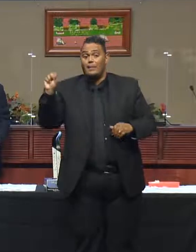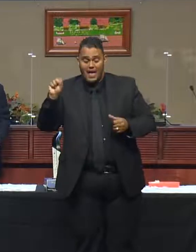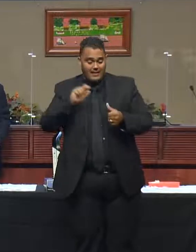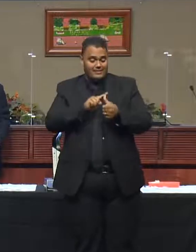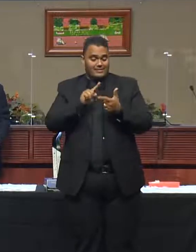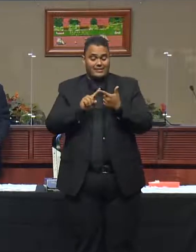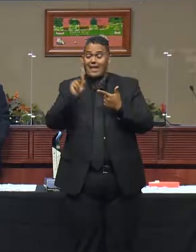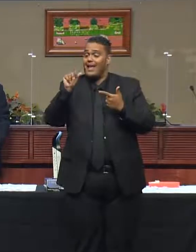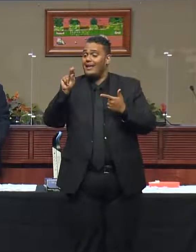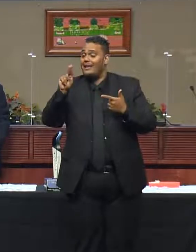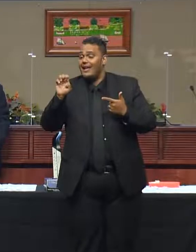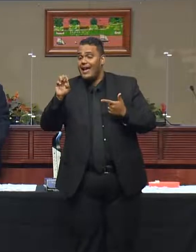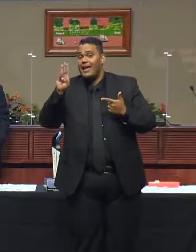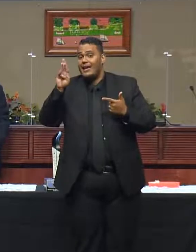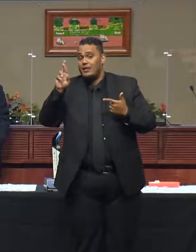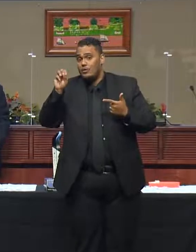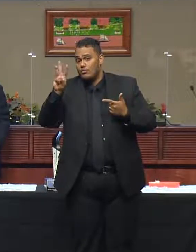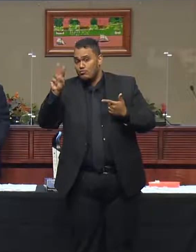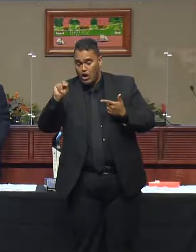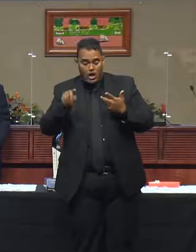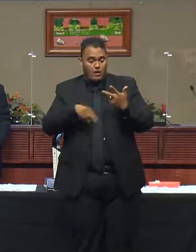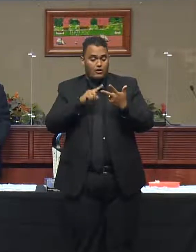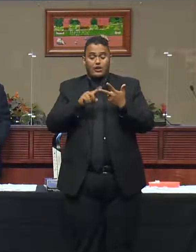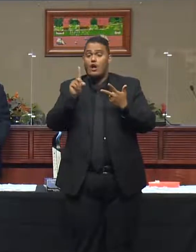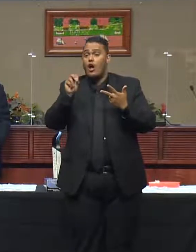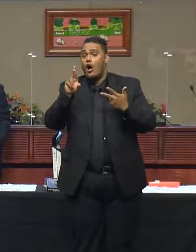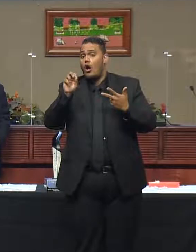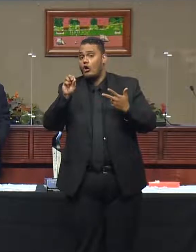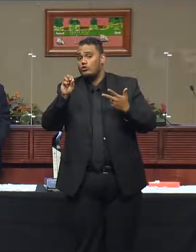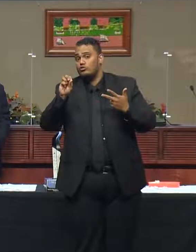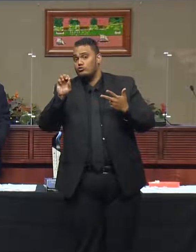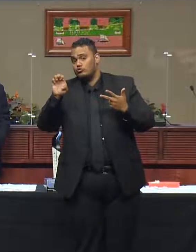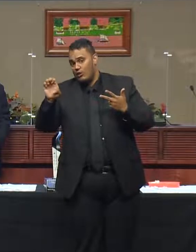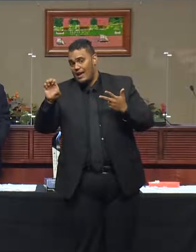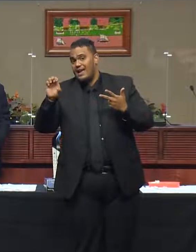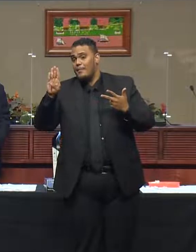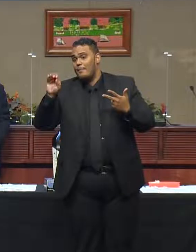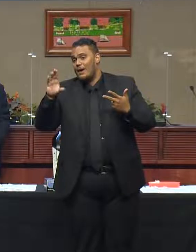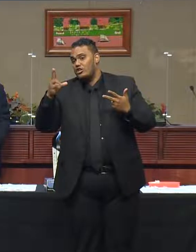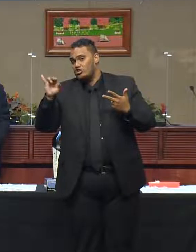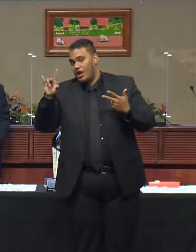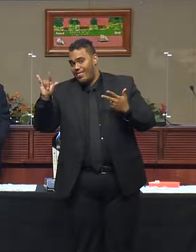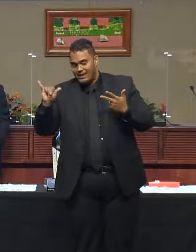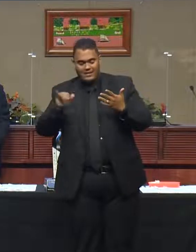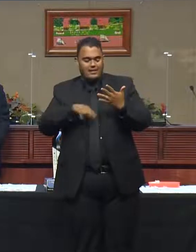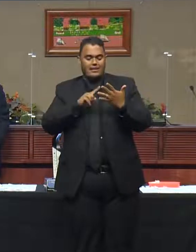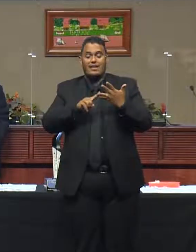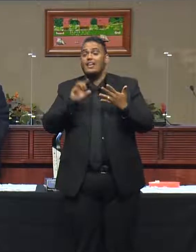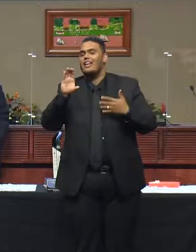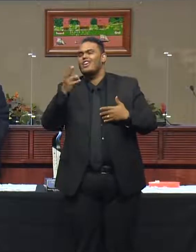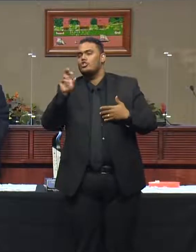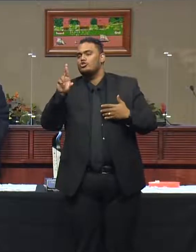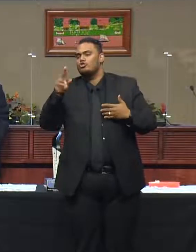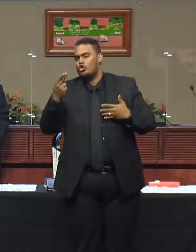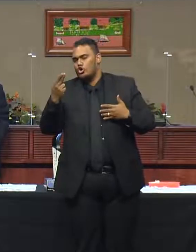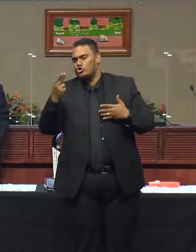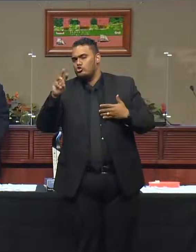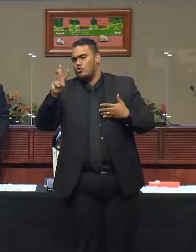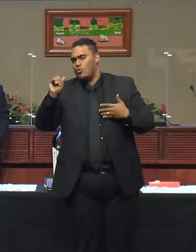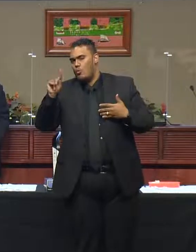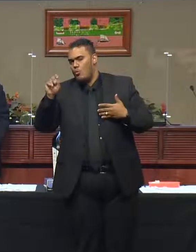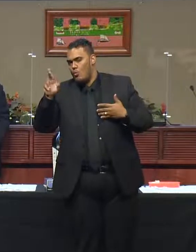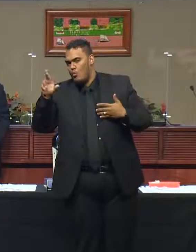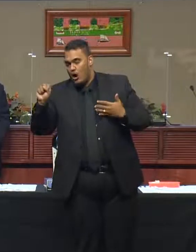Andre Bocelli, Eric Church, and Roger Waters. EDC is coming back to Tinkerfield. That will be